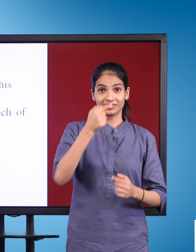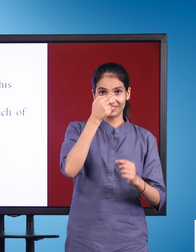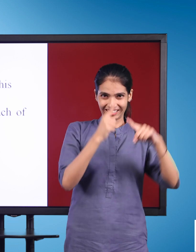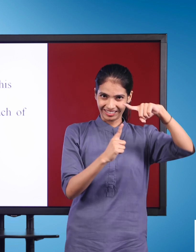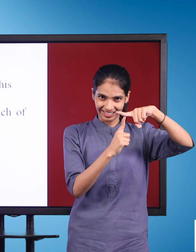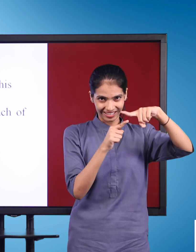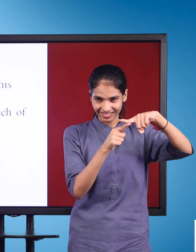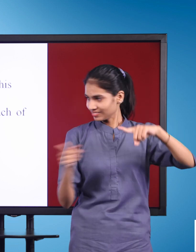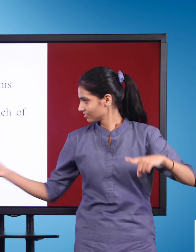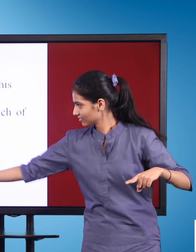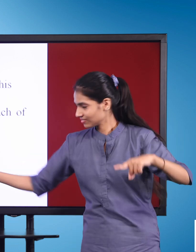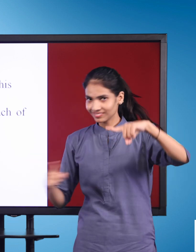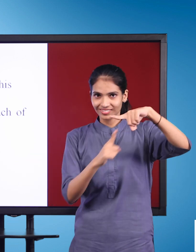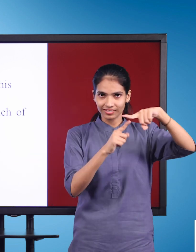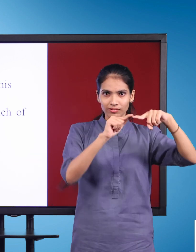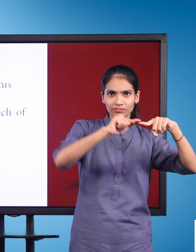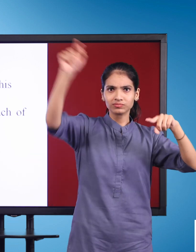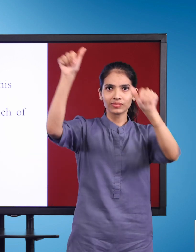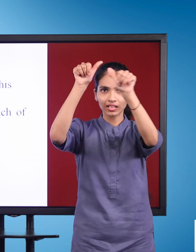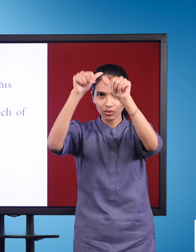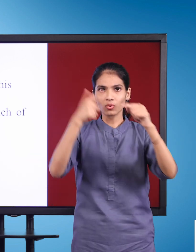Is T a starting point of each of these rays?